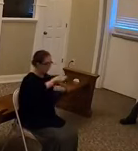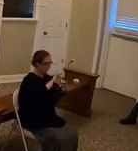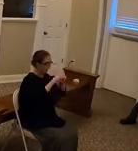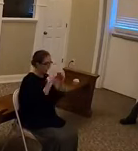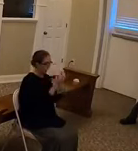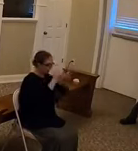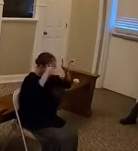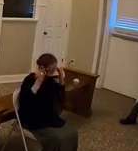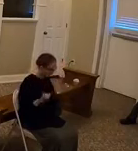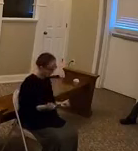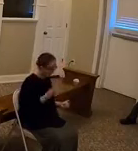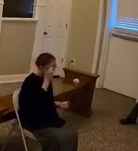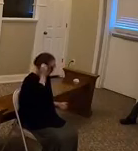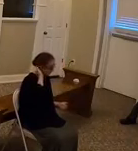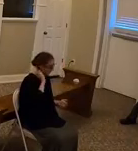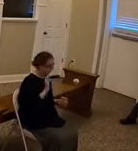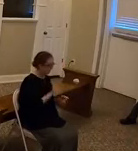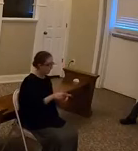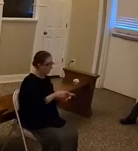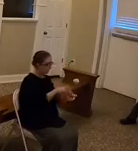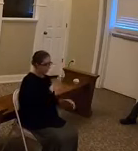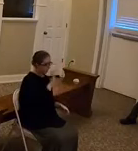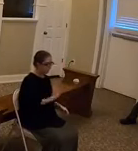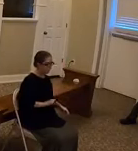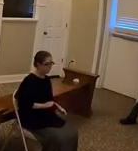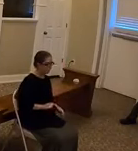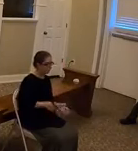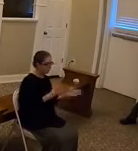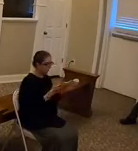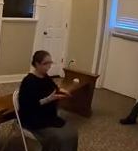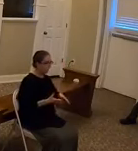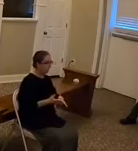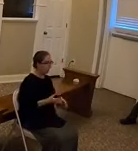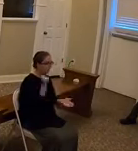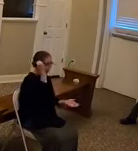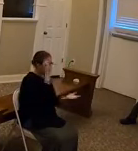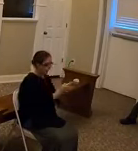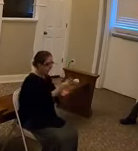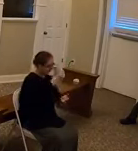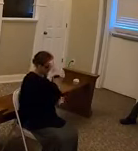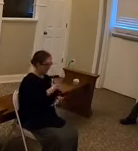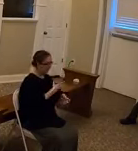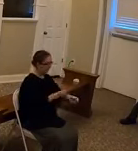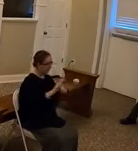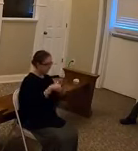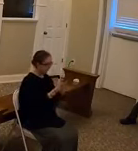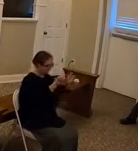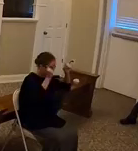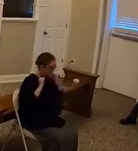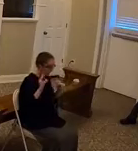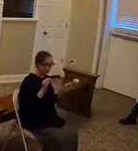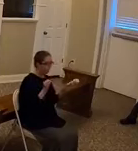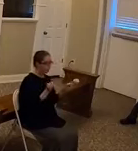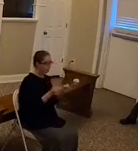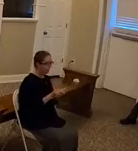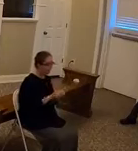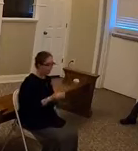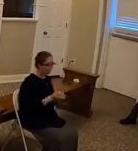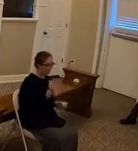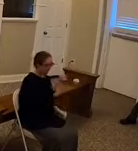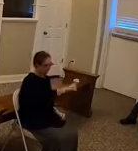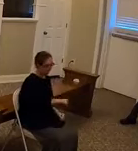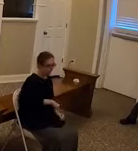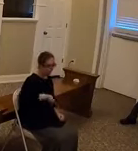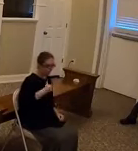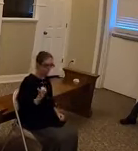now. As soon as that emperor died, that adopted son would take all the power, Brother West. It was no longer